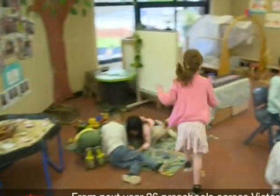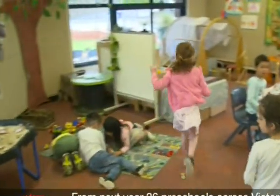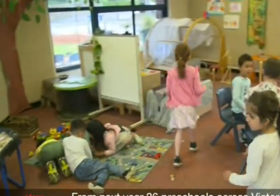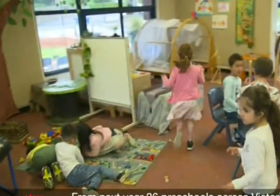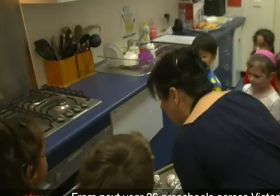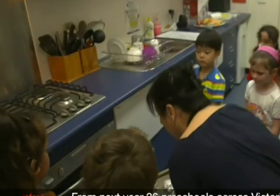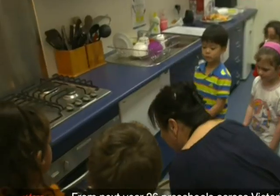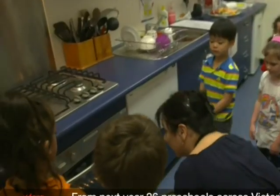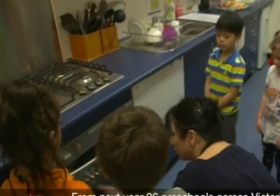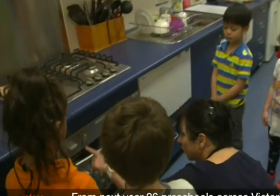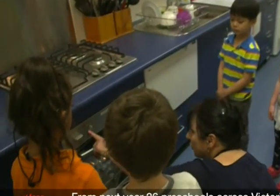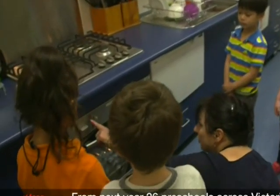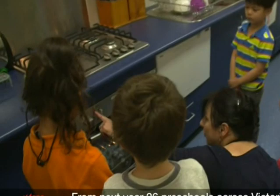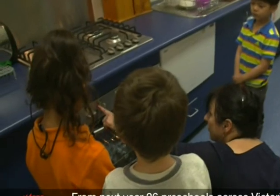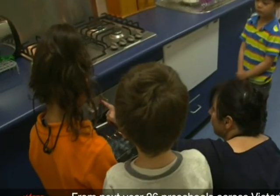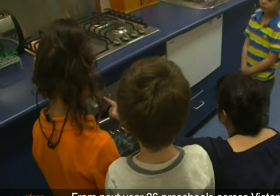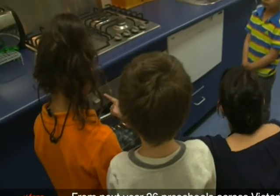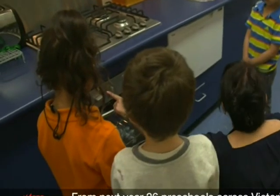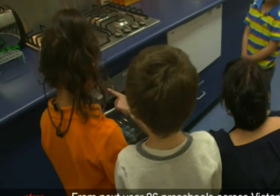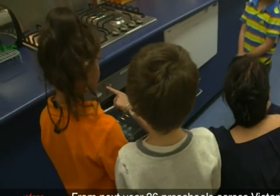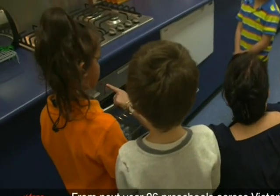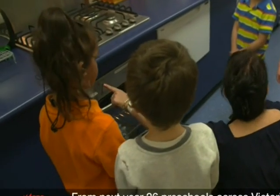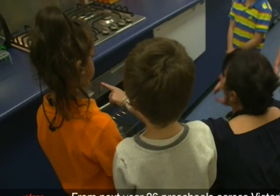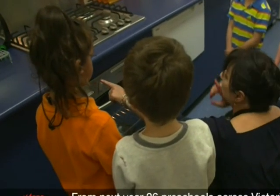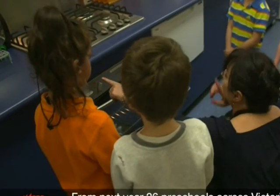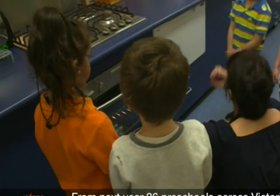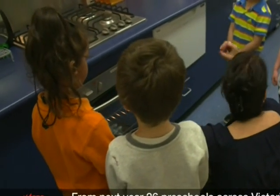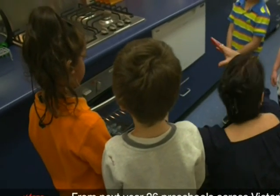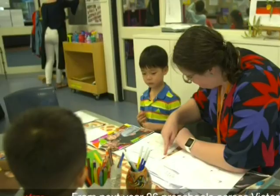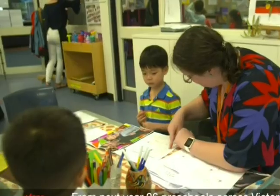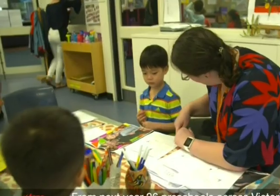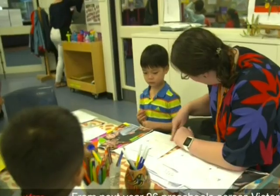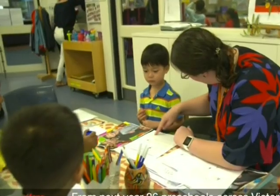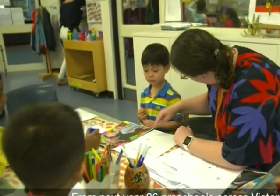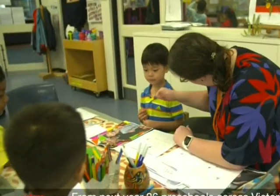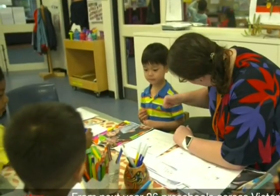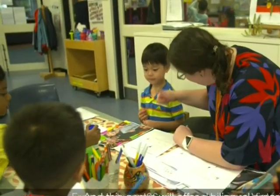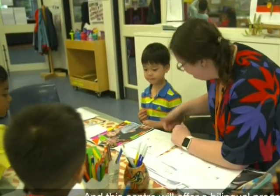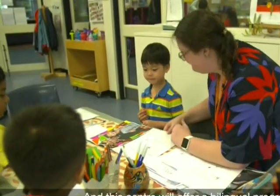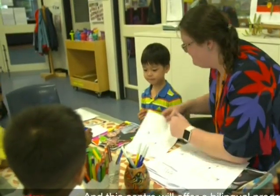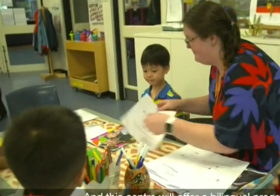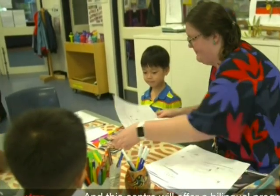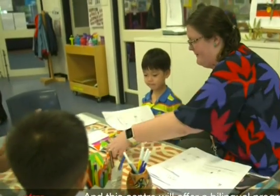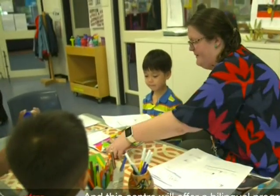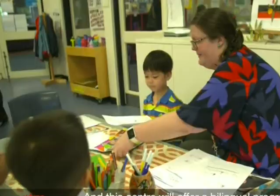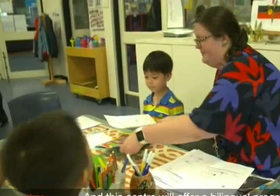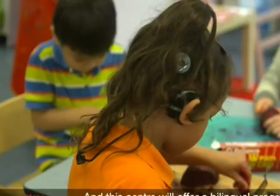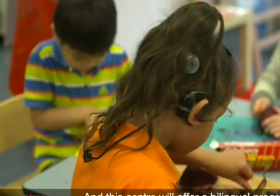From next year, 26 preschools across Victoria will teach 3 hours of Auslan a week, and this centre will offer a